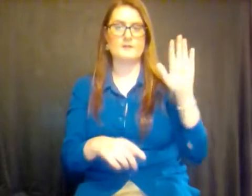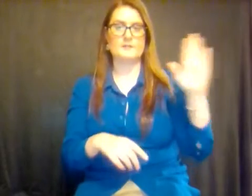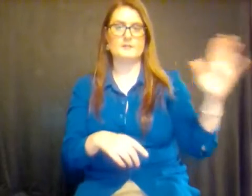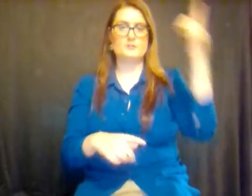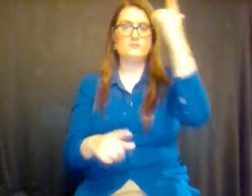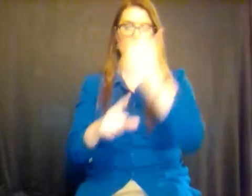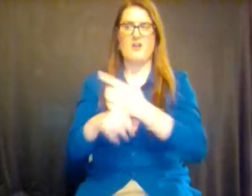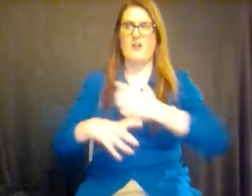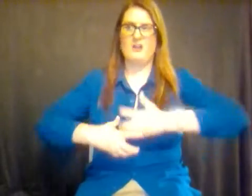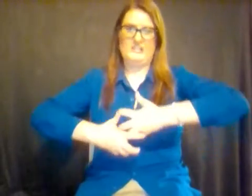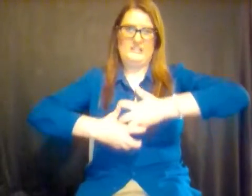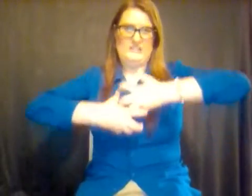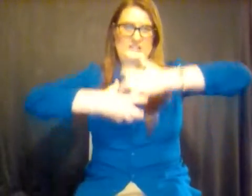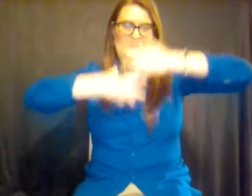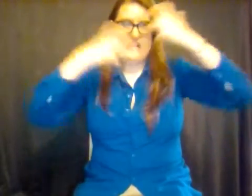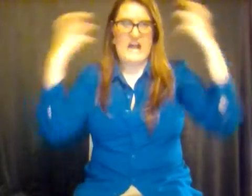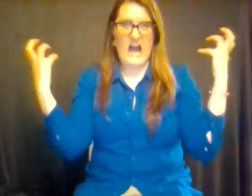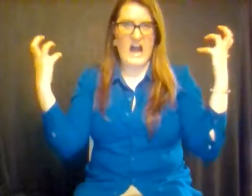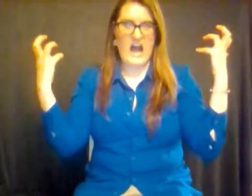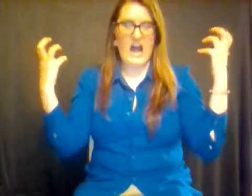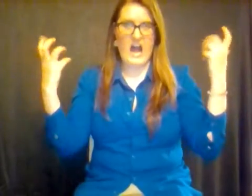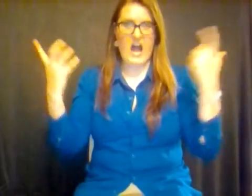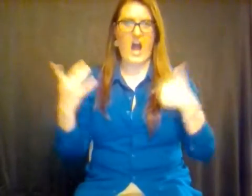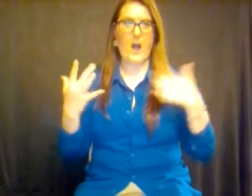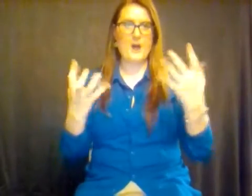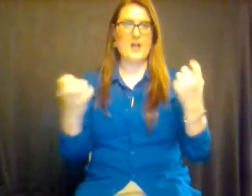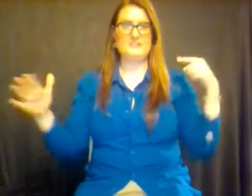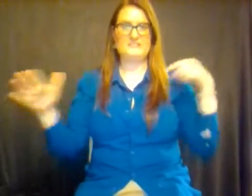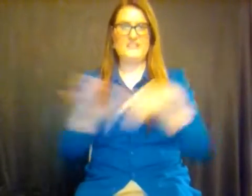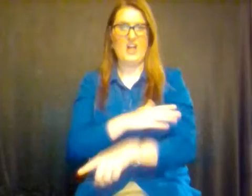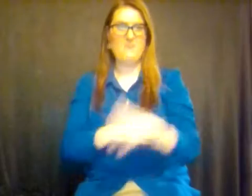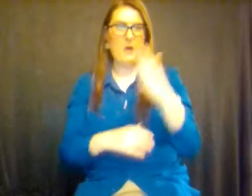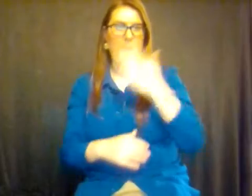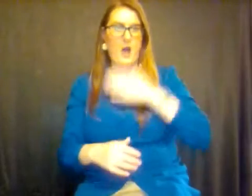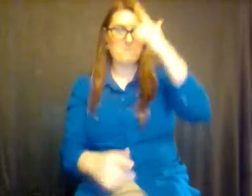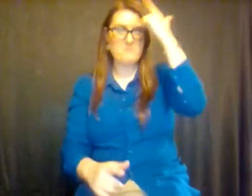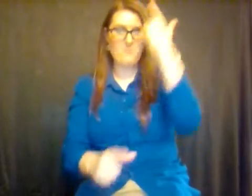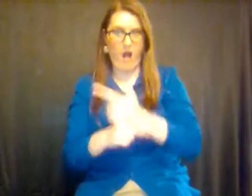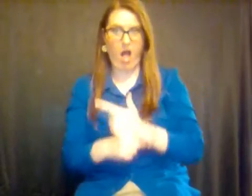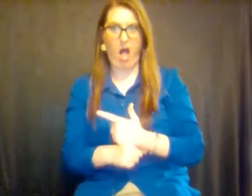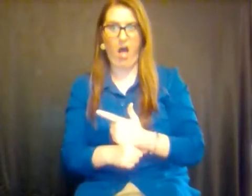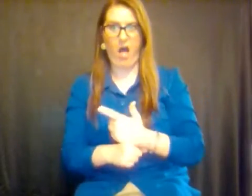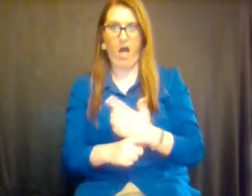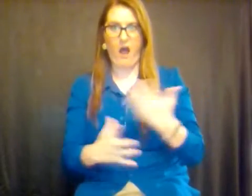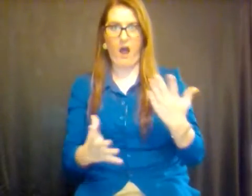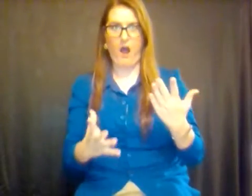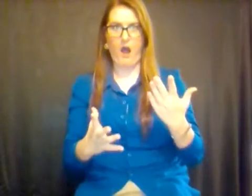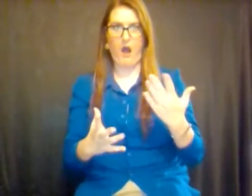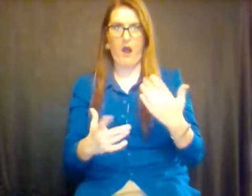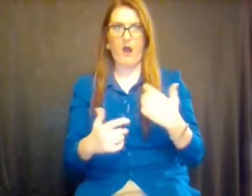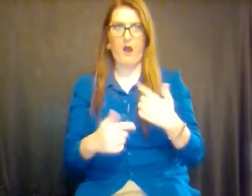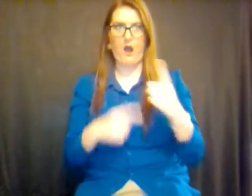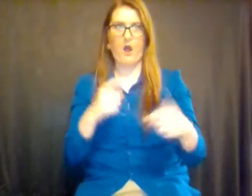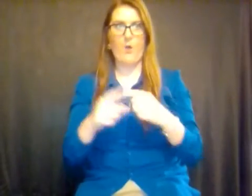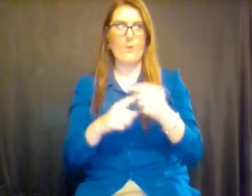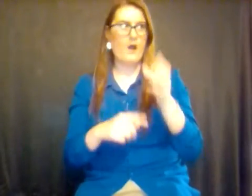"Jacob!" he roared. "When I get my hands on him, I'm going to kill him." When their mother Rebekah heard that Esau was threatening